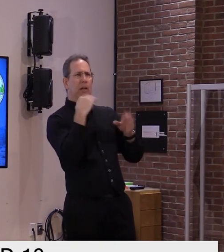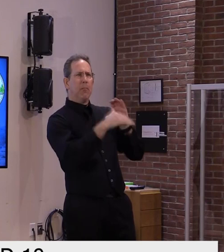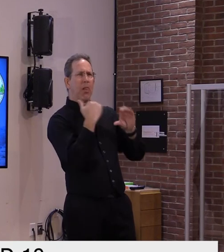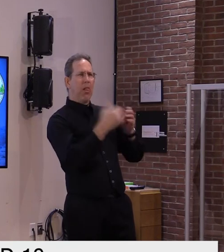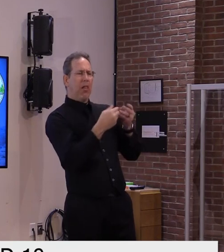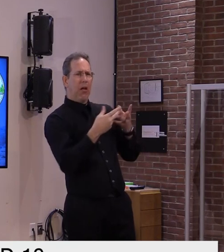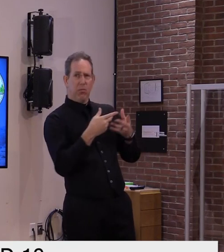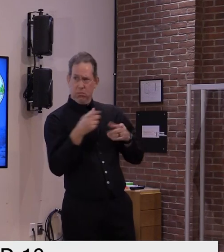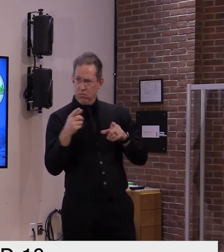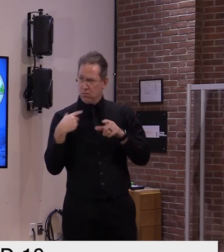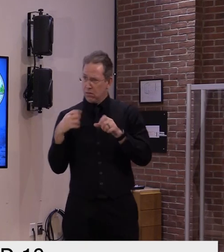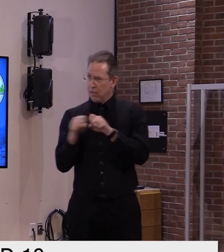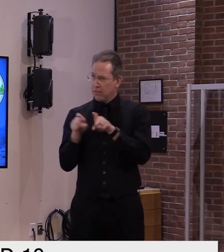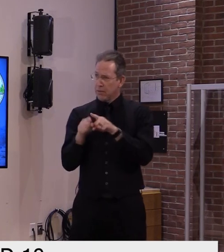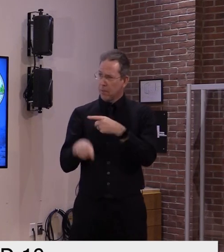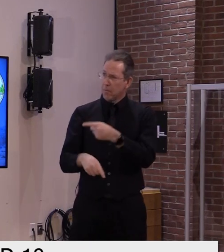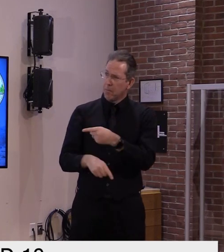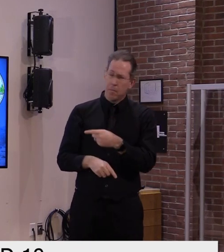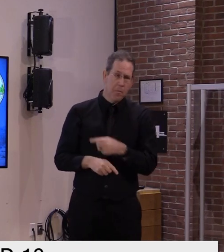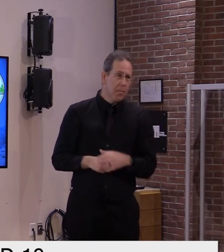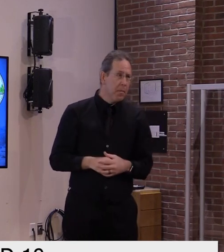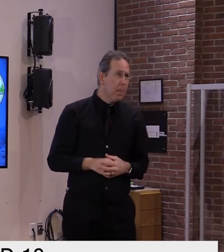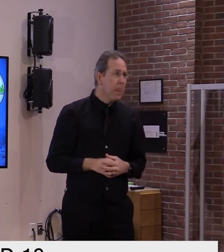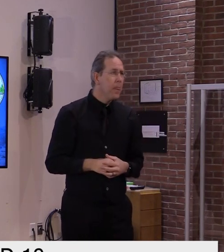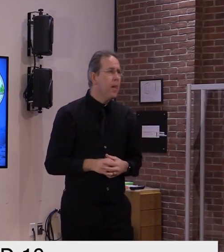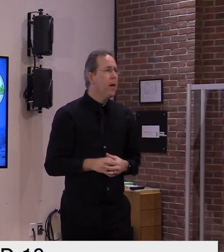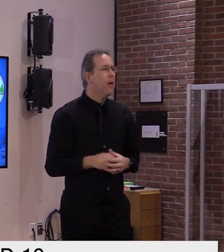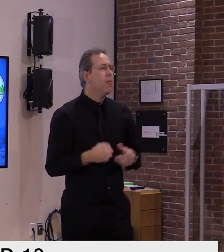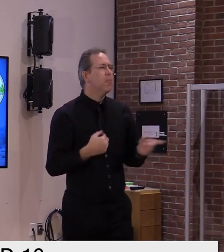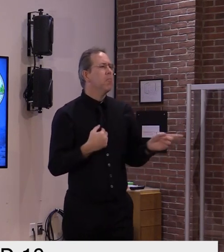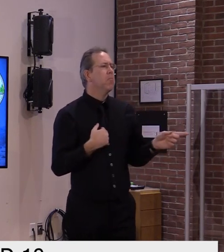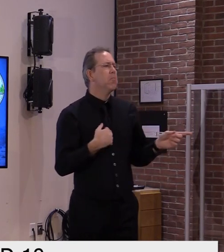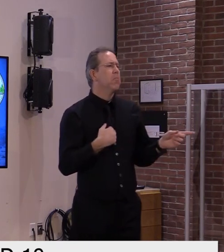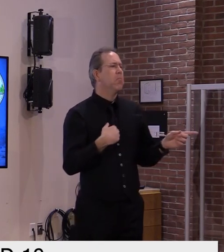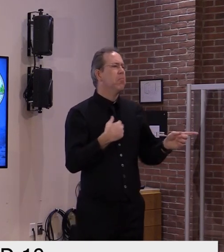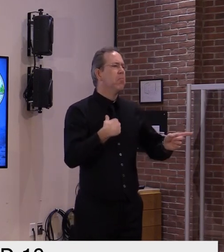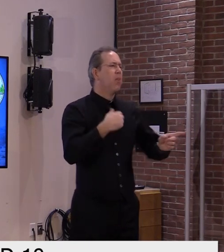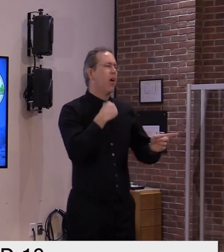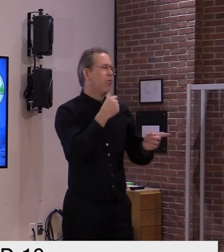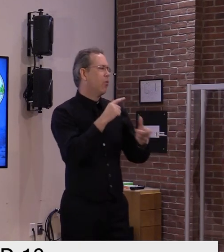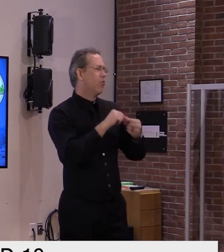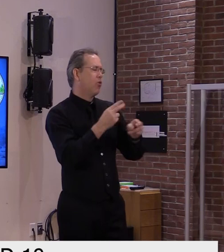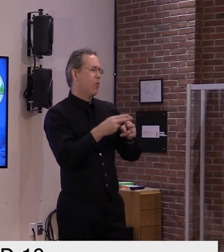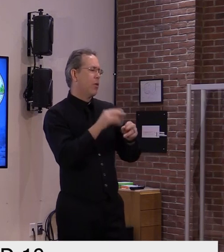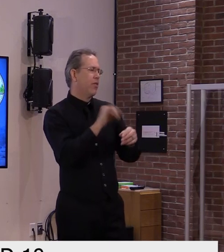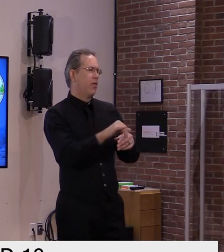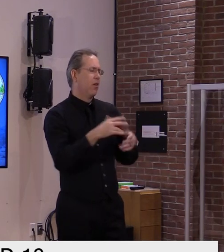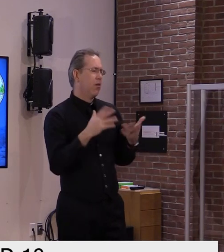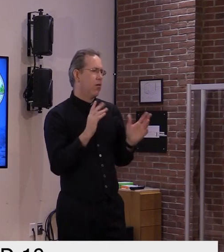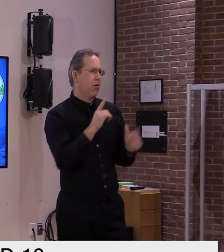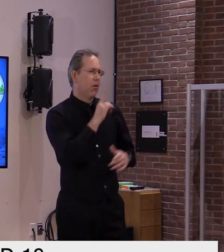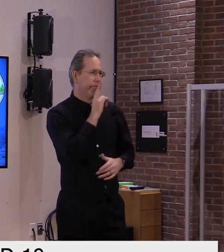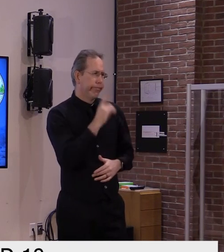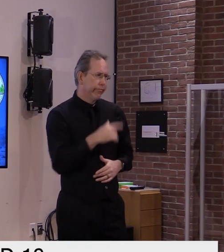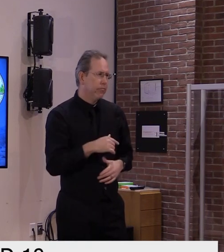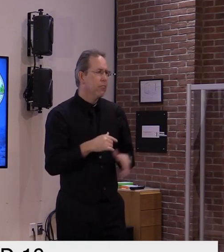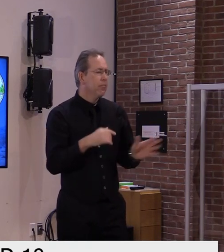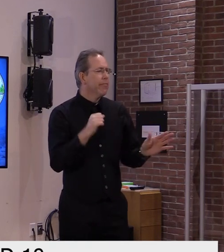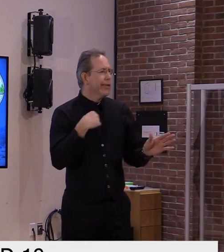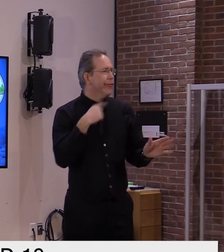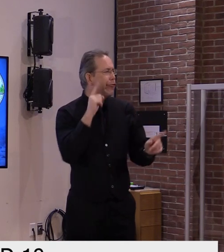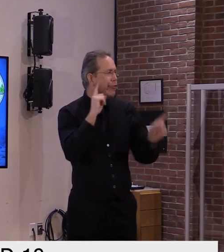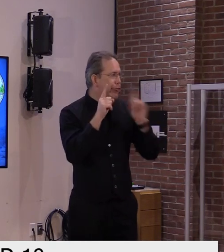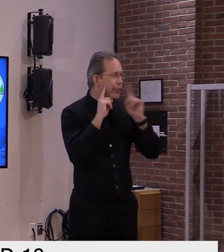We don't typically comment on threats that I receive, albeit there are threats that come in, but we